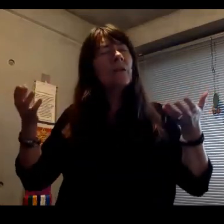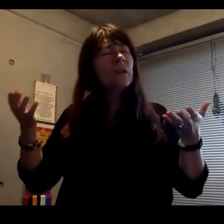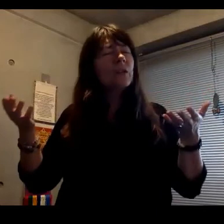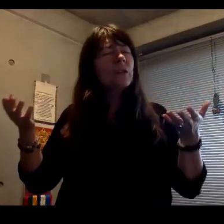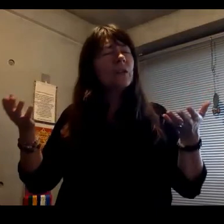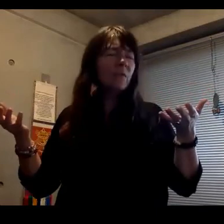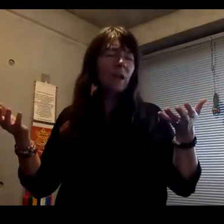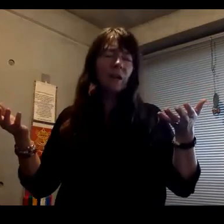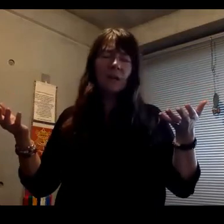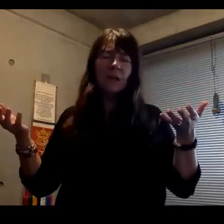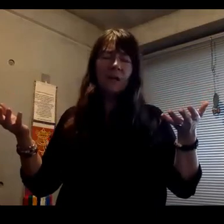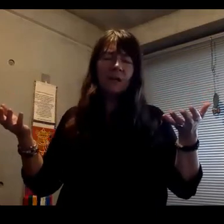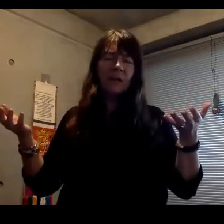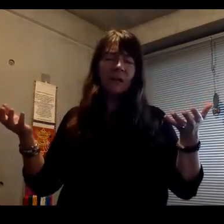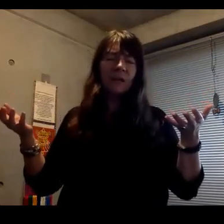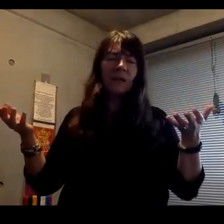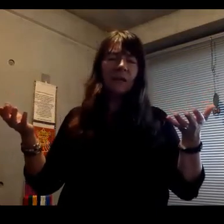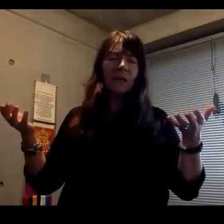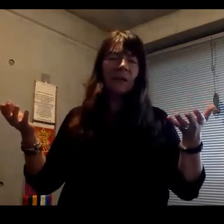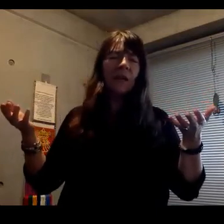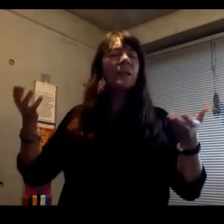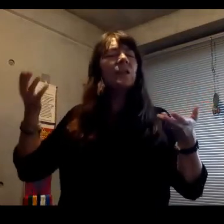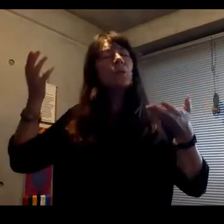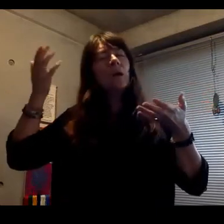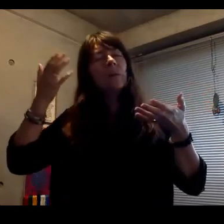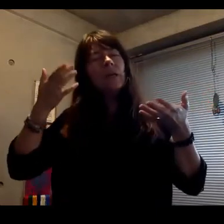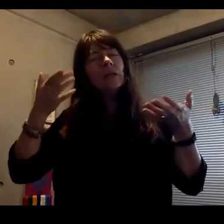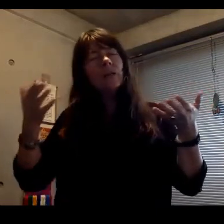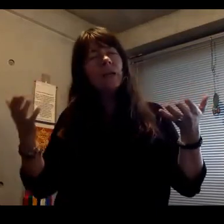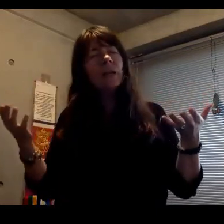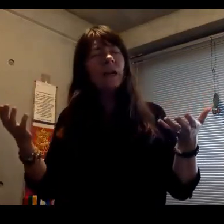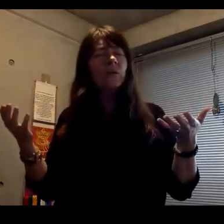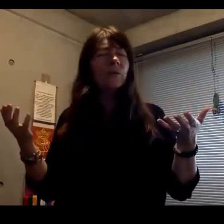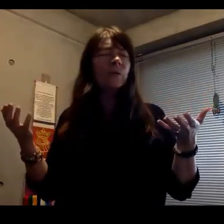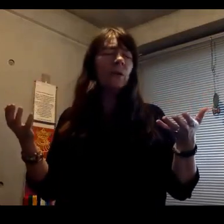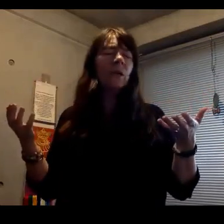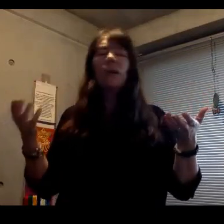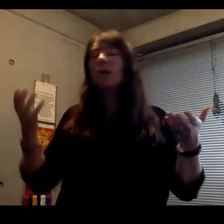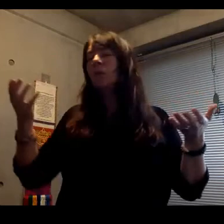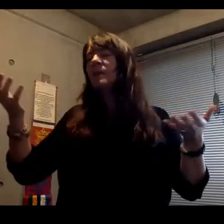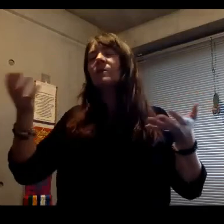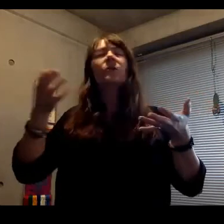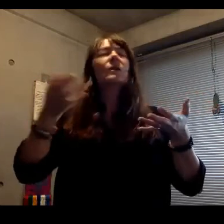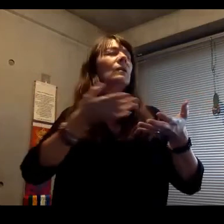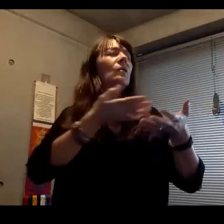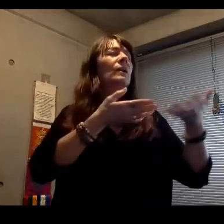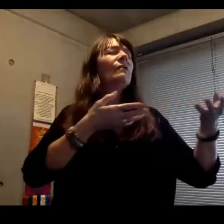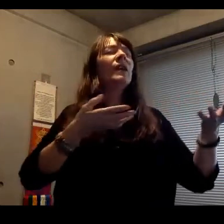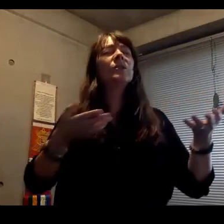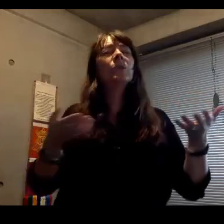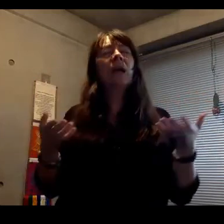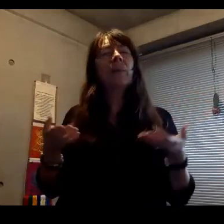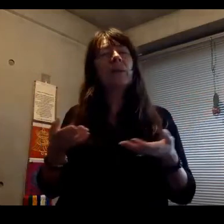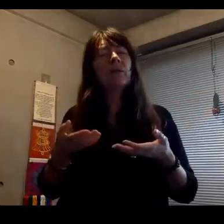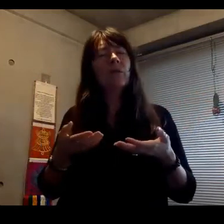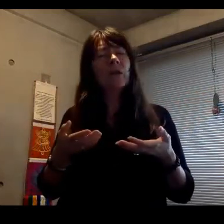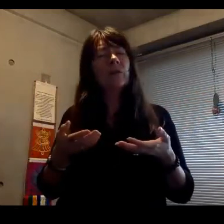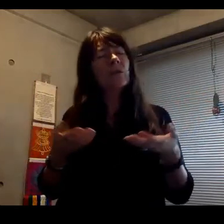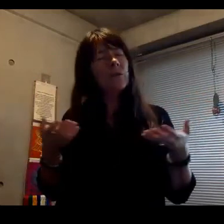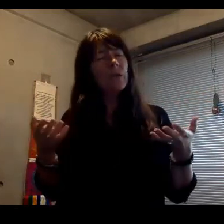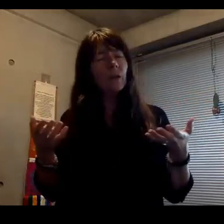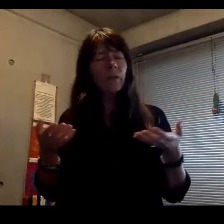place, things seem very easy. Ideas will come easily in and out of you. Humans or events will happen